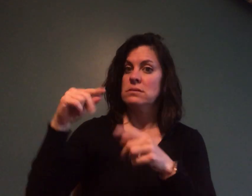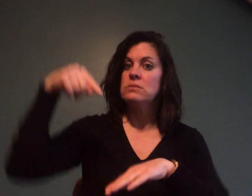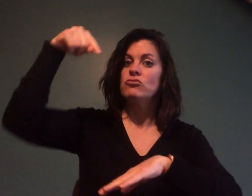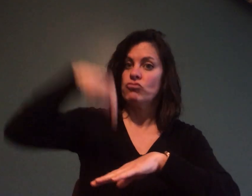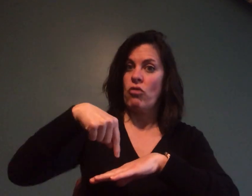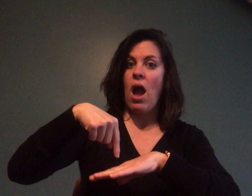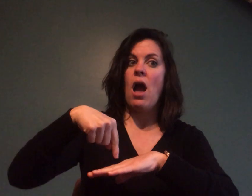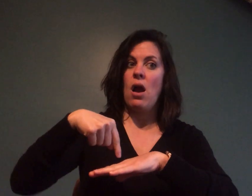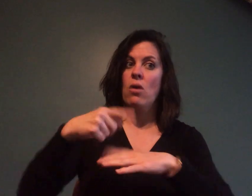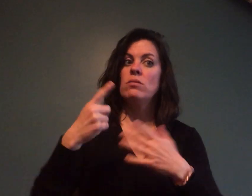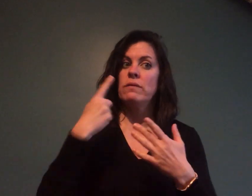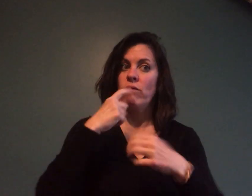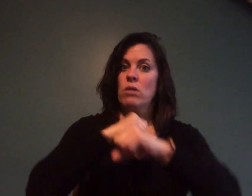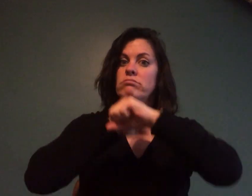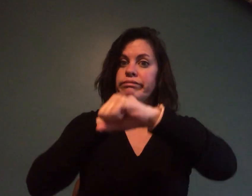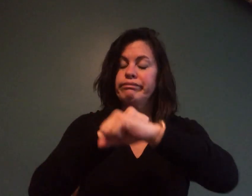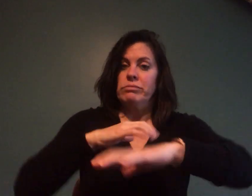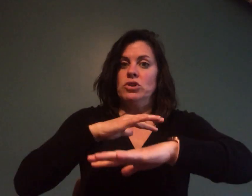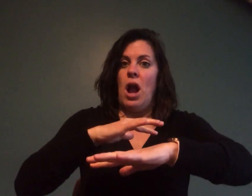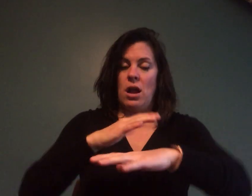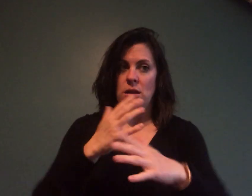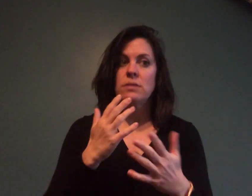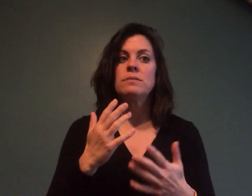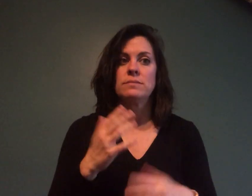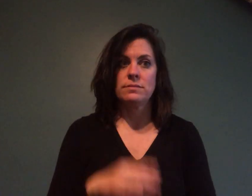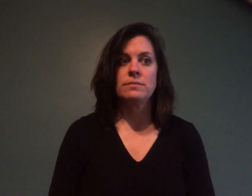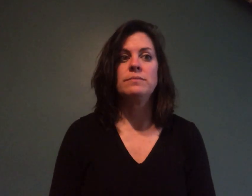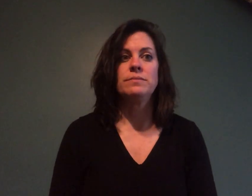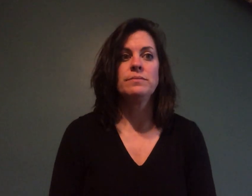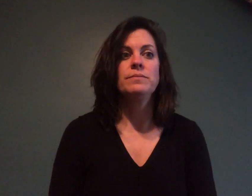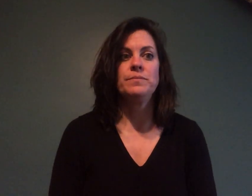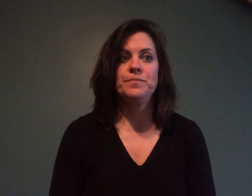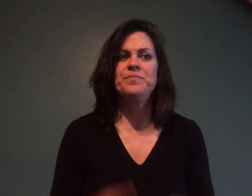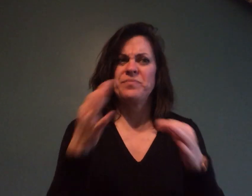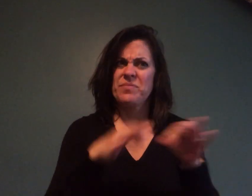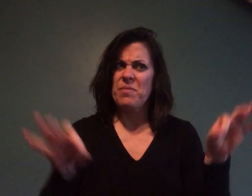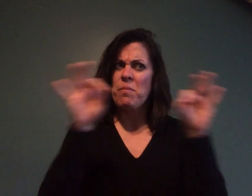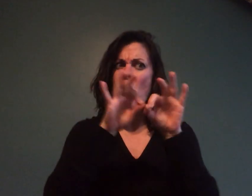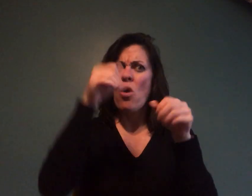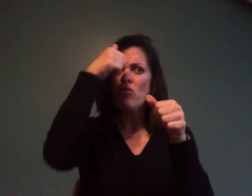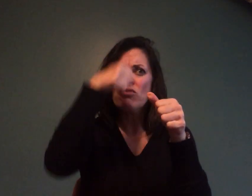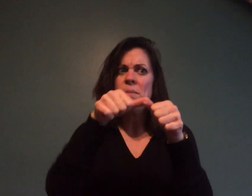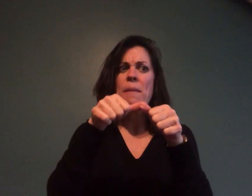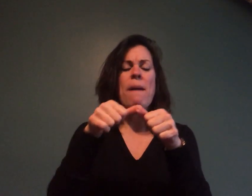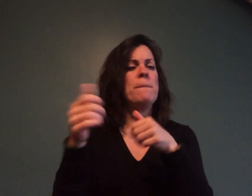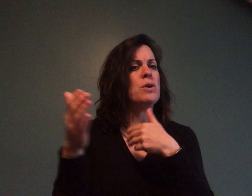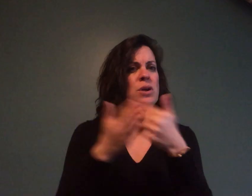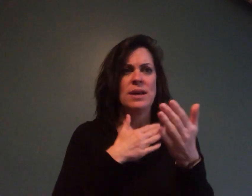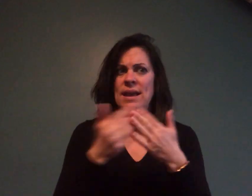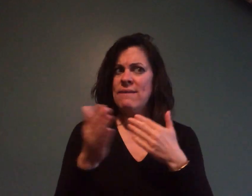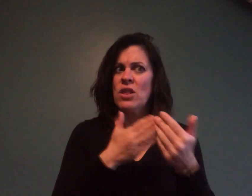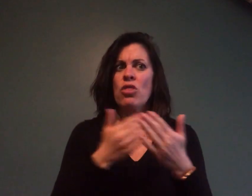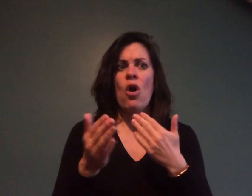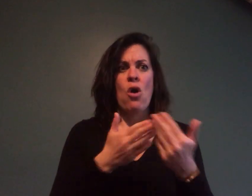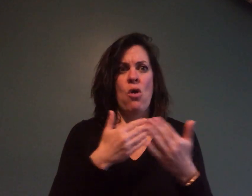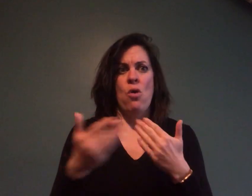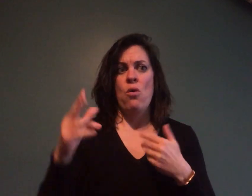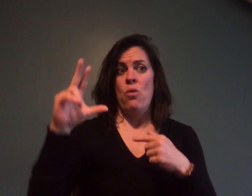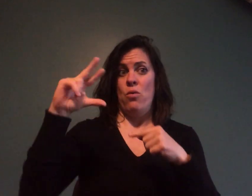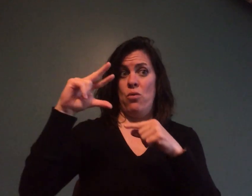bare wire, it's important to realize that even though we say that wire should never be energized, in the fact if we